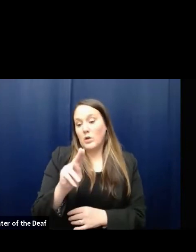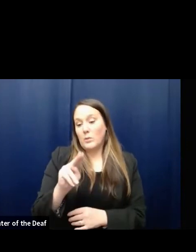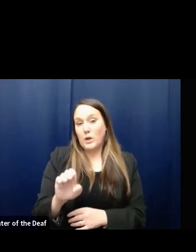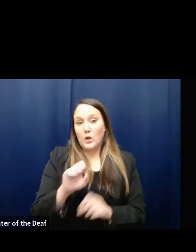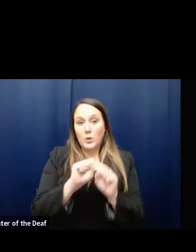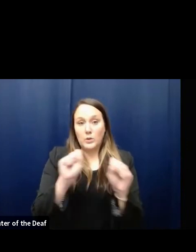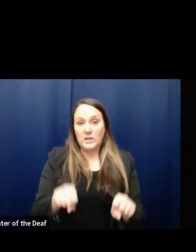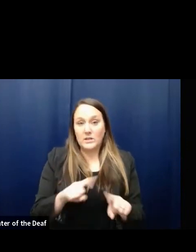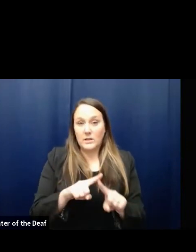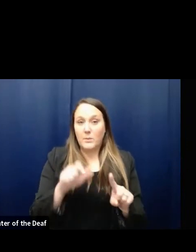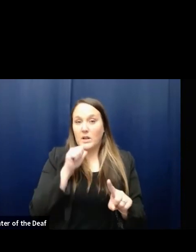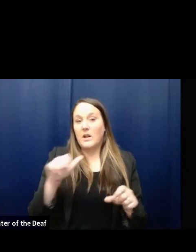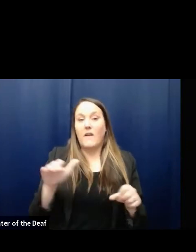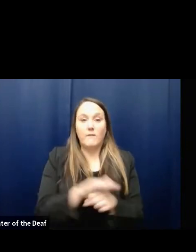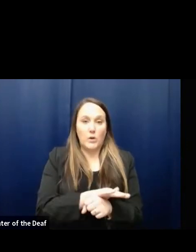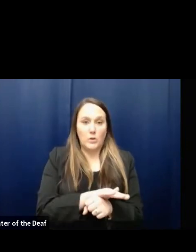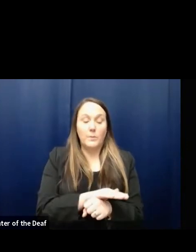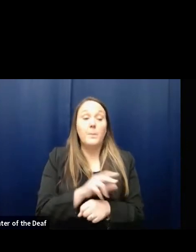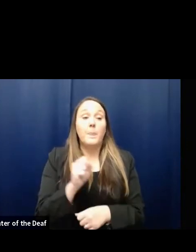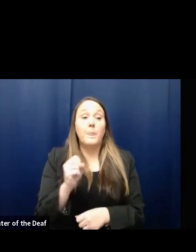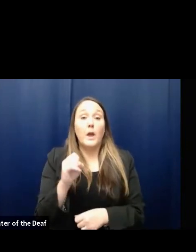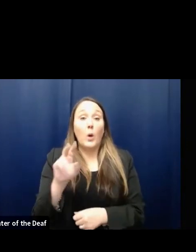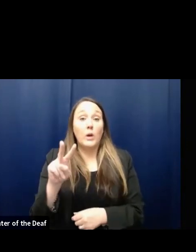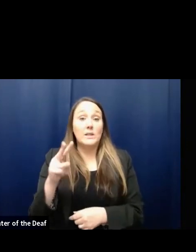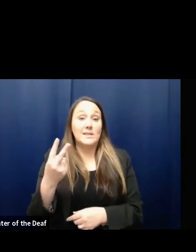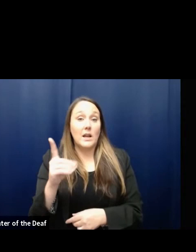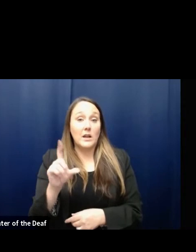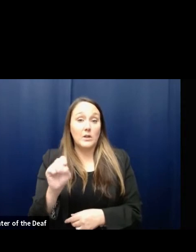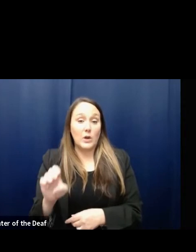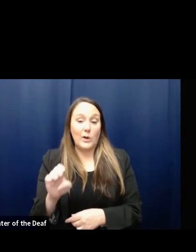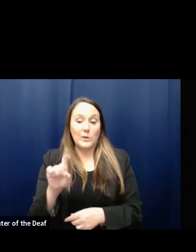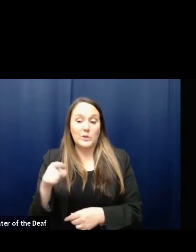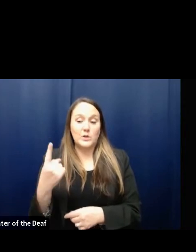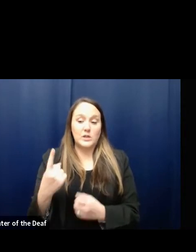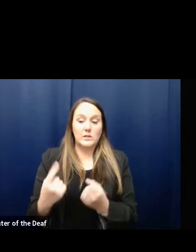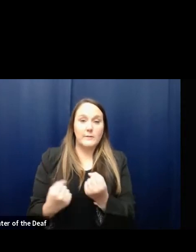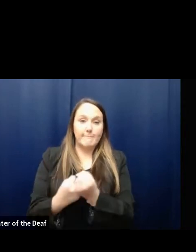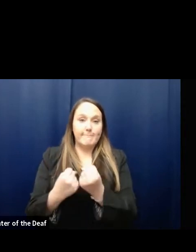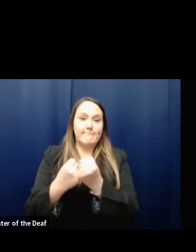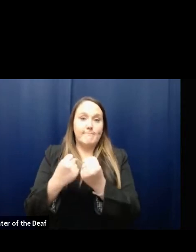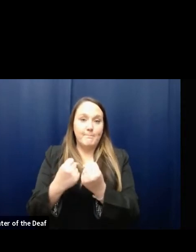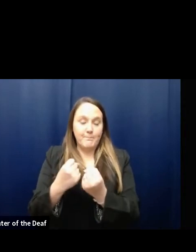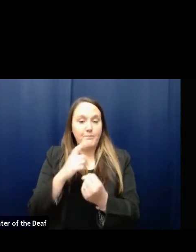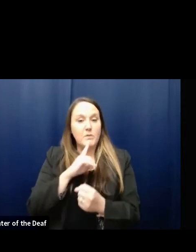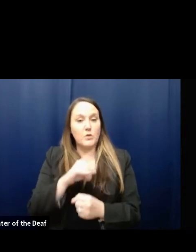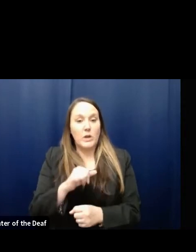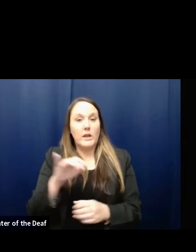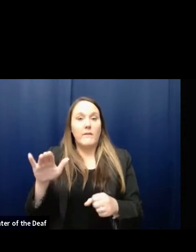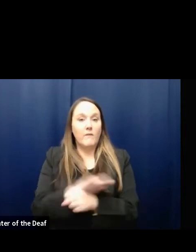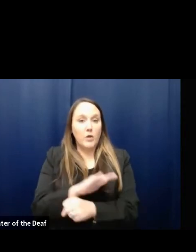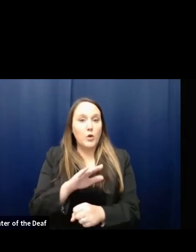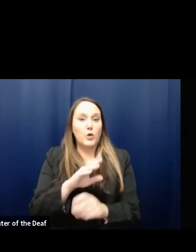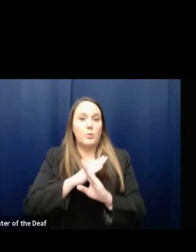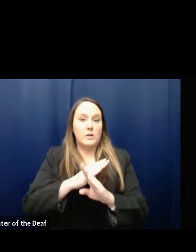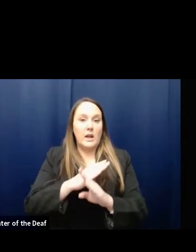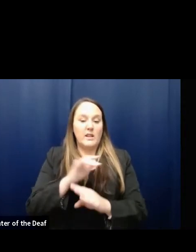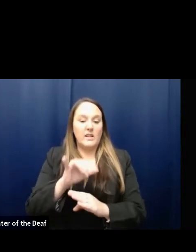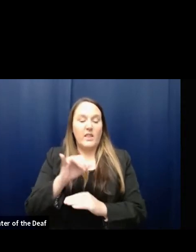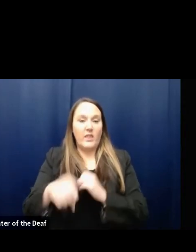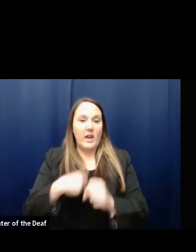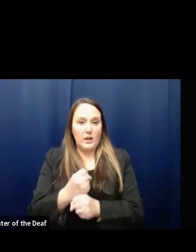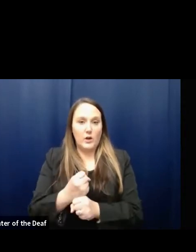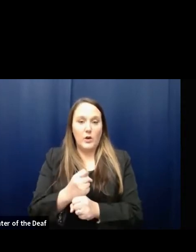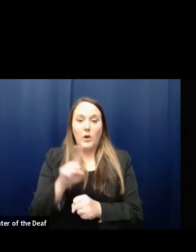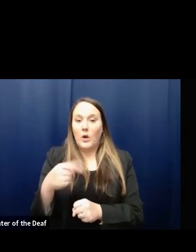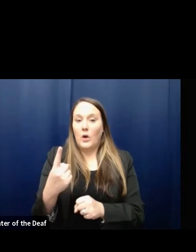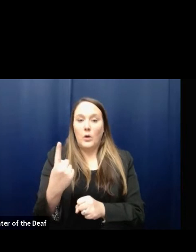not fully. So we give them that second dose to give them that booster so they're fully protected for that year. And we only have to do that once